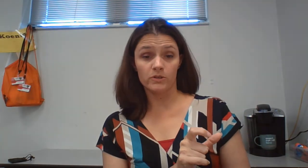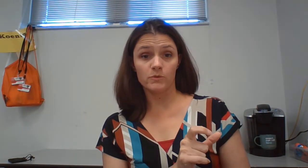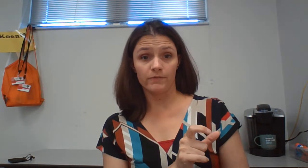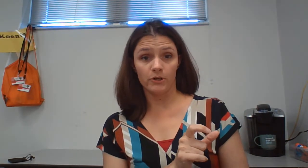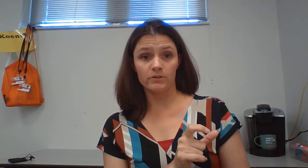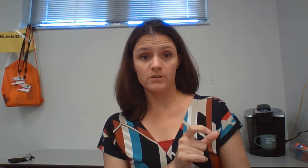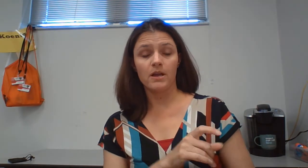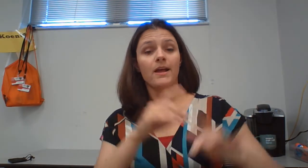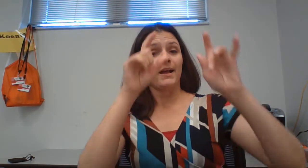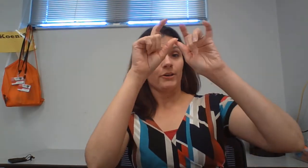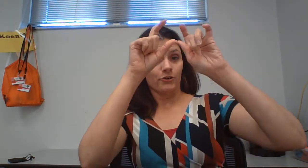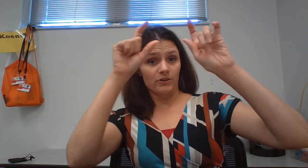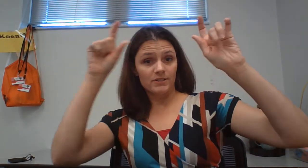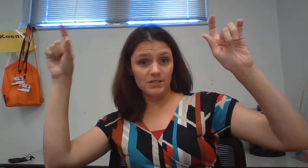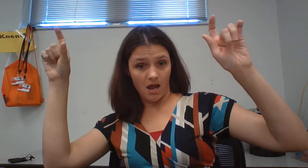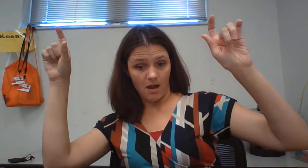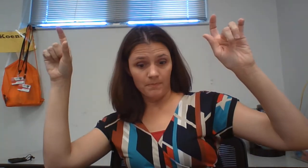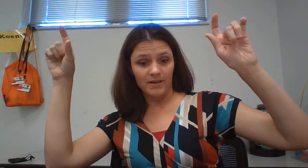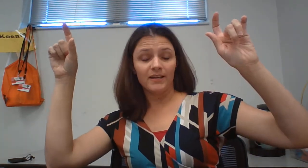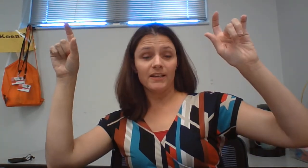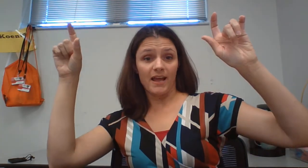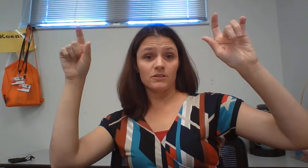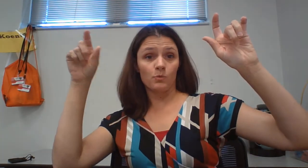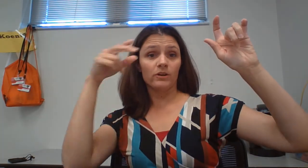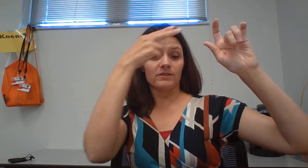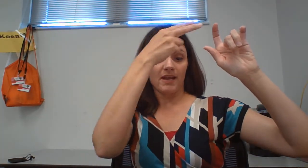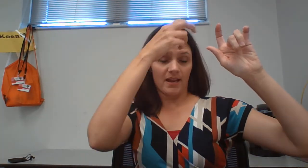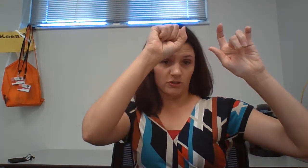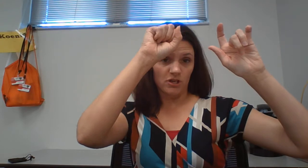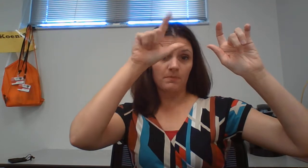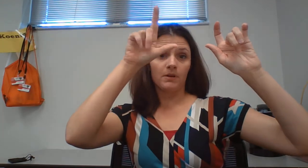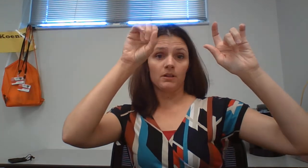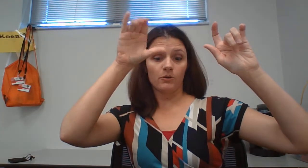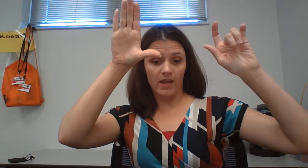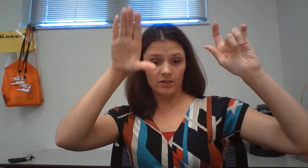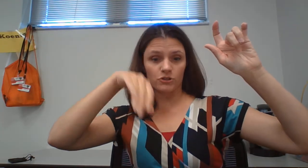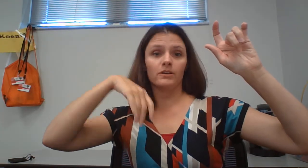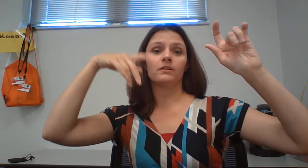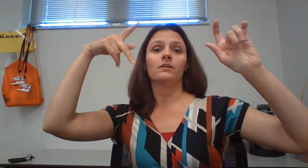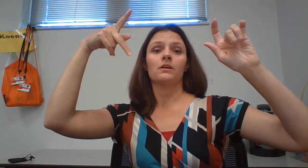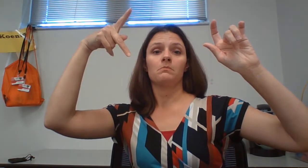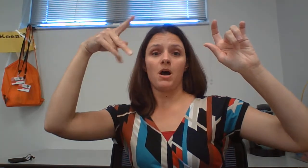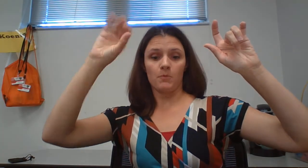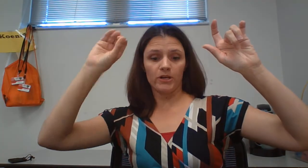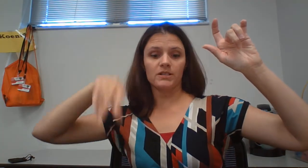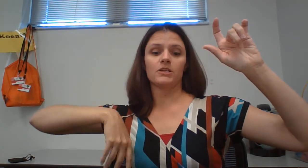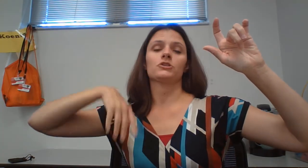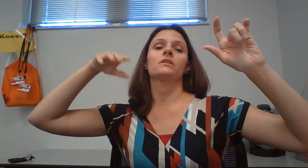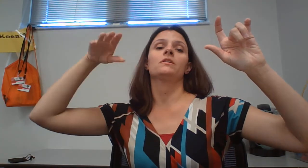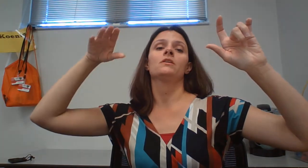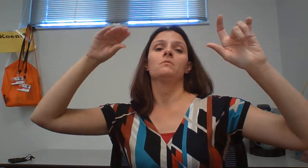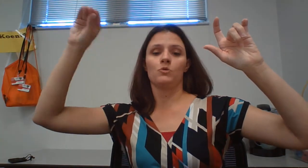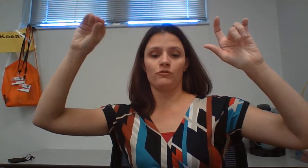we've learned, and across the top it has the words hand shape, location, palm orientation,